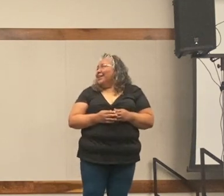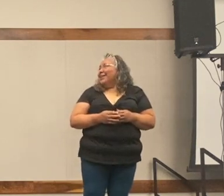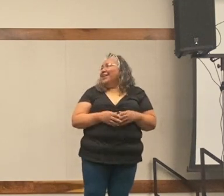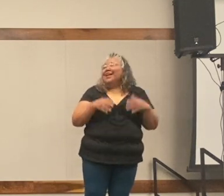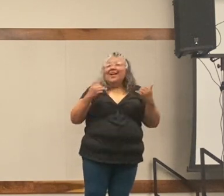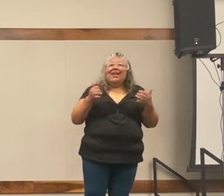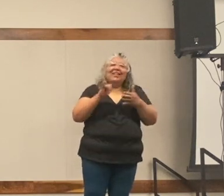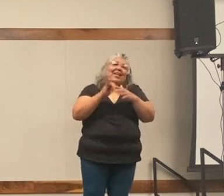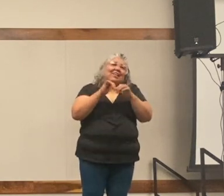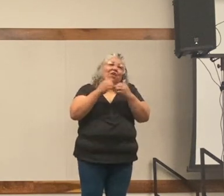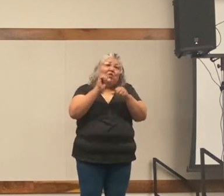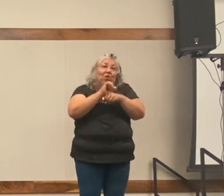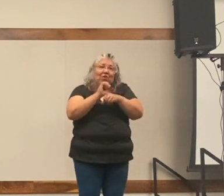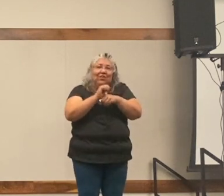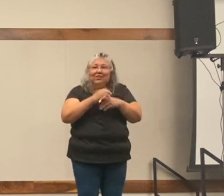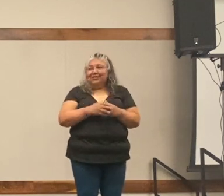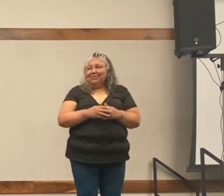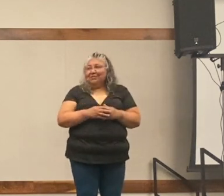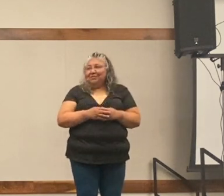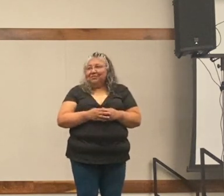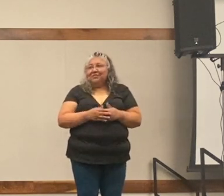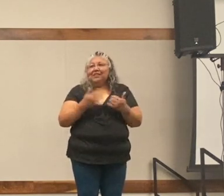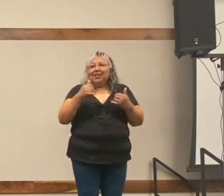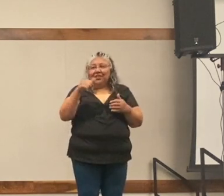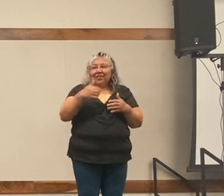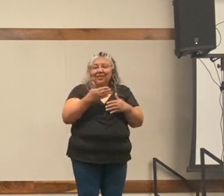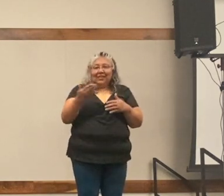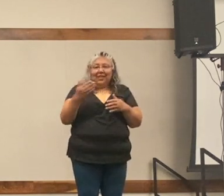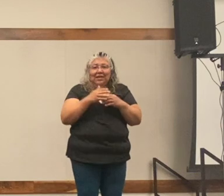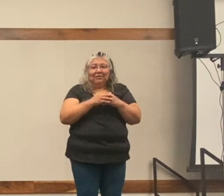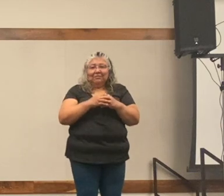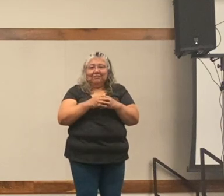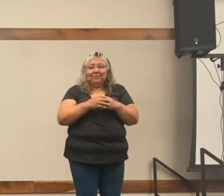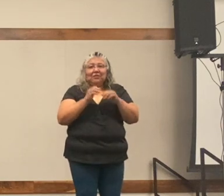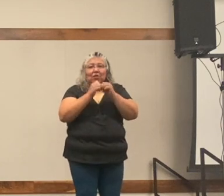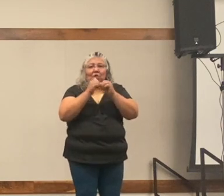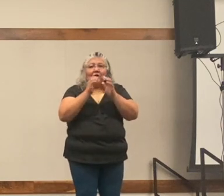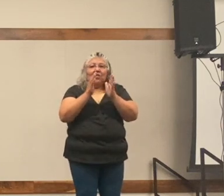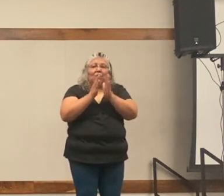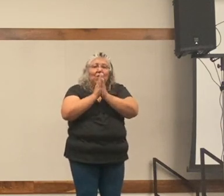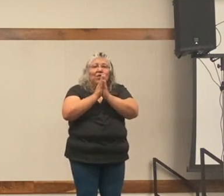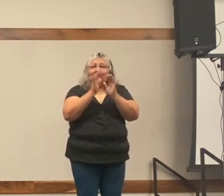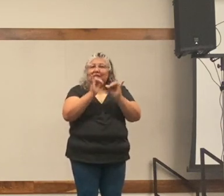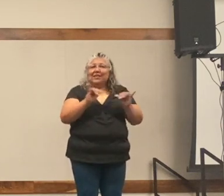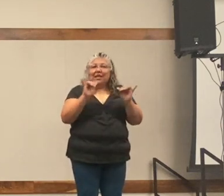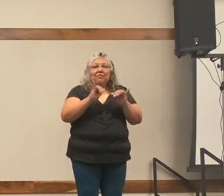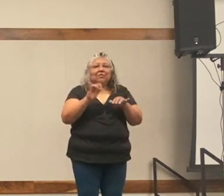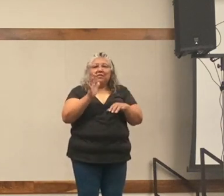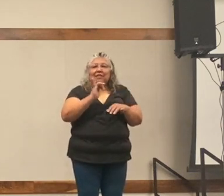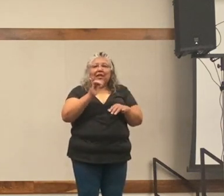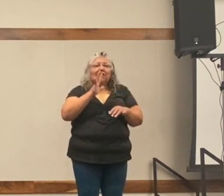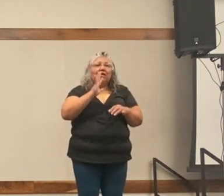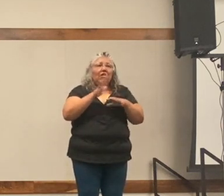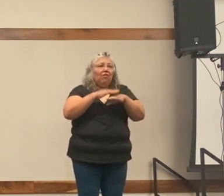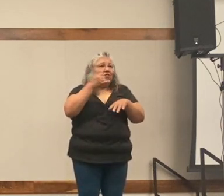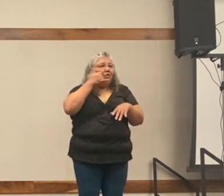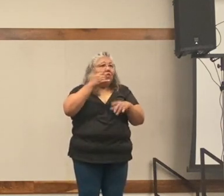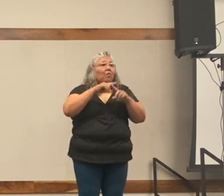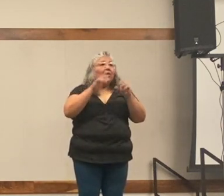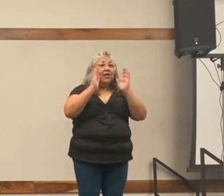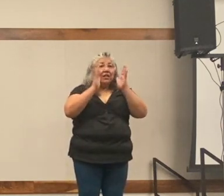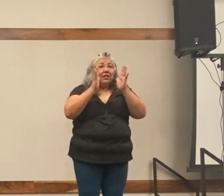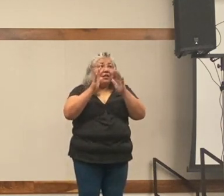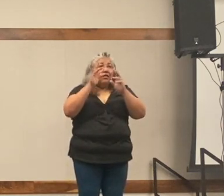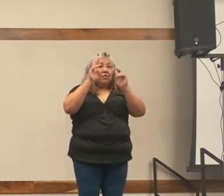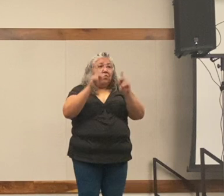This is how it worked, right? But here's the thing. When prayer is the same thing as talking on the phone. But listen,